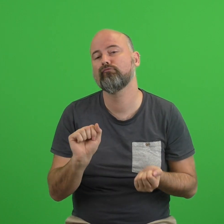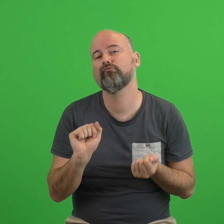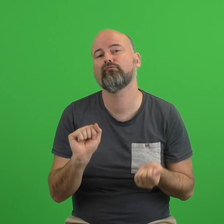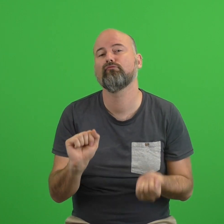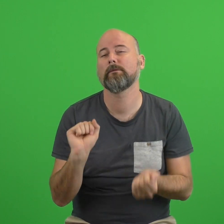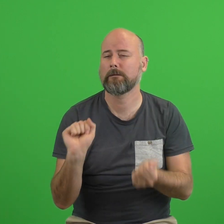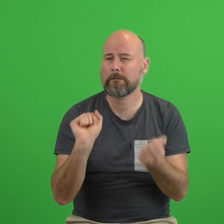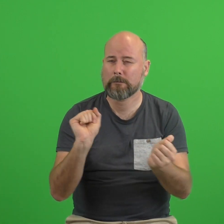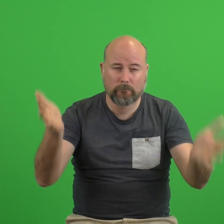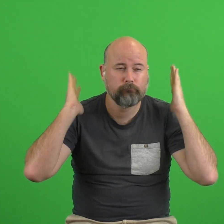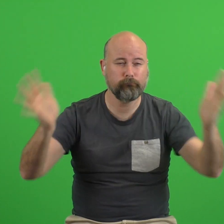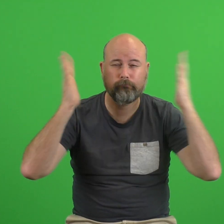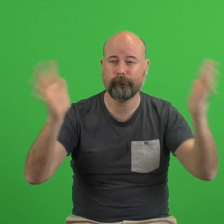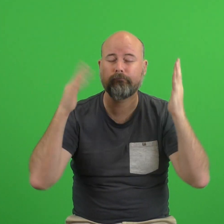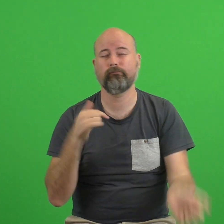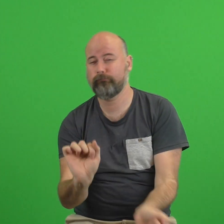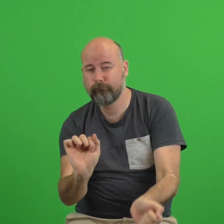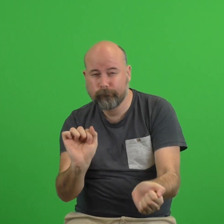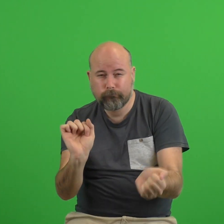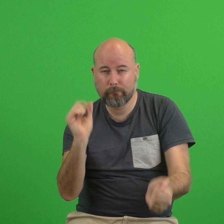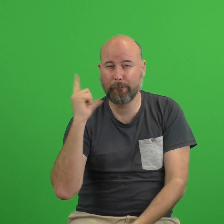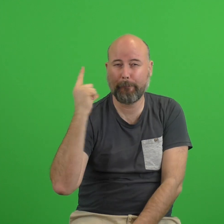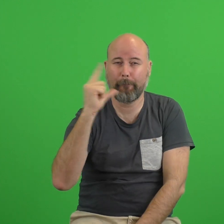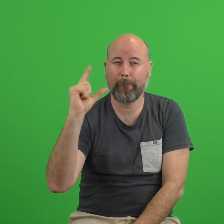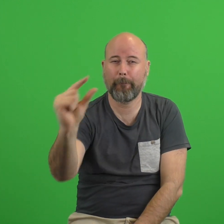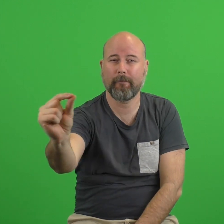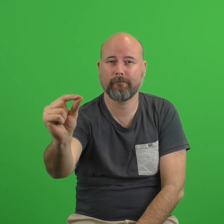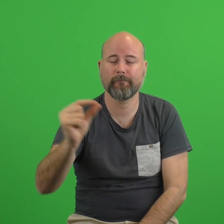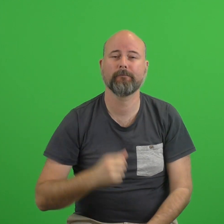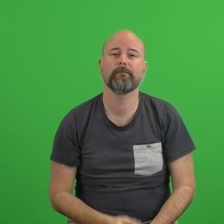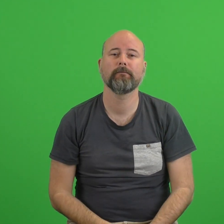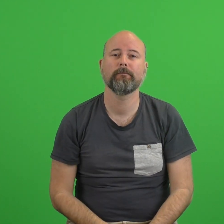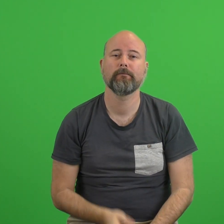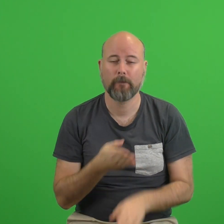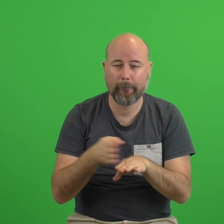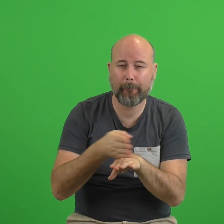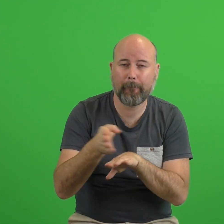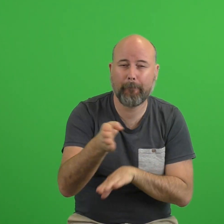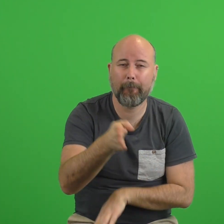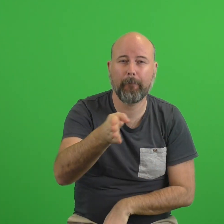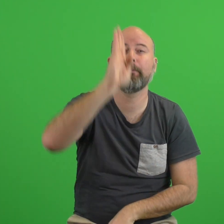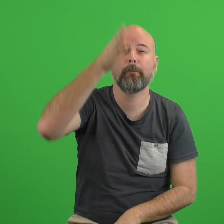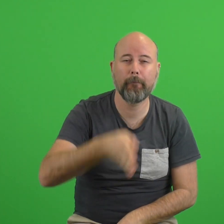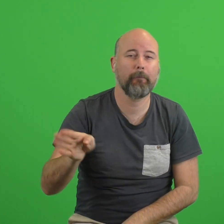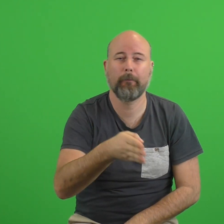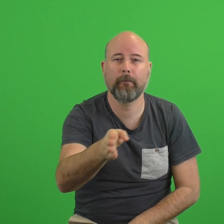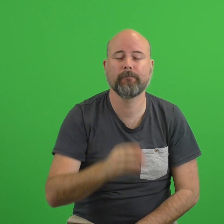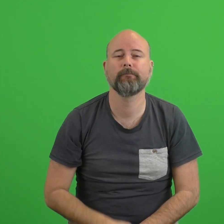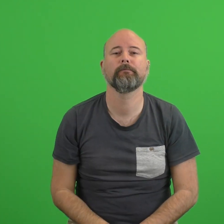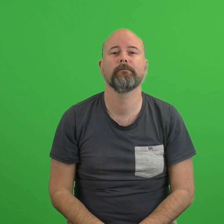I might use modified verbs to show how I was driving. I might be flying along the road. I might be weaving all over, going up and